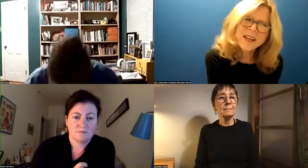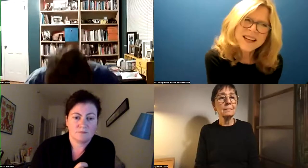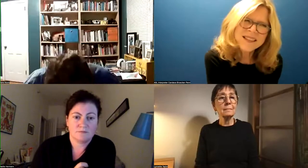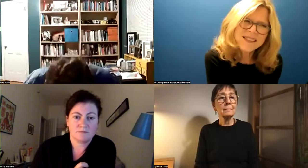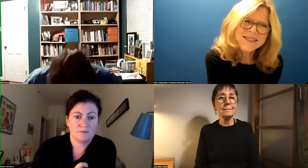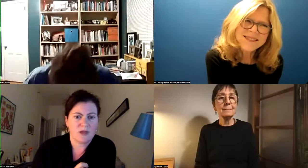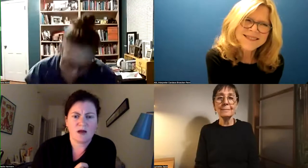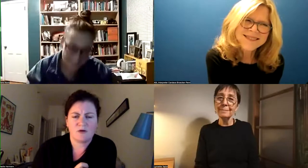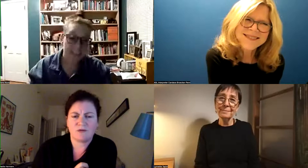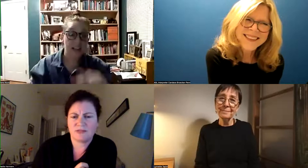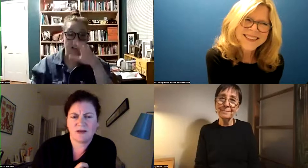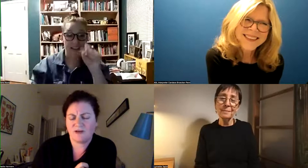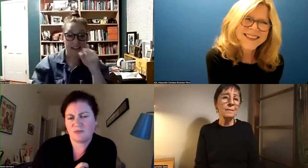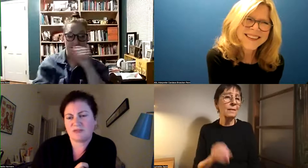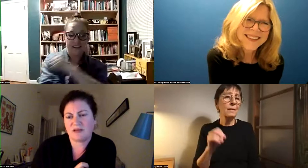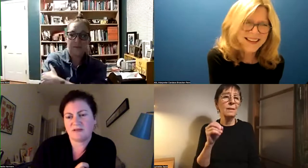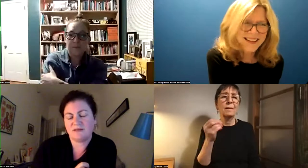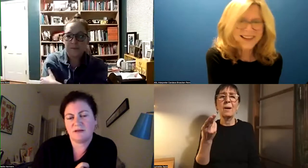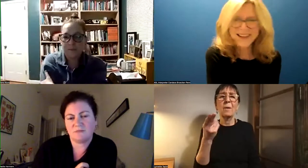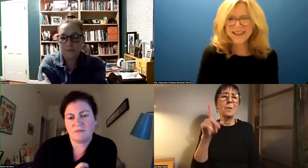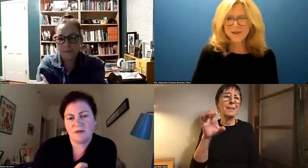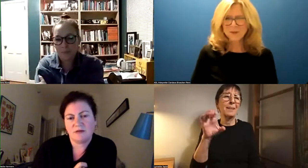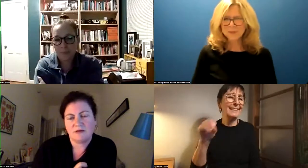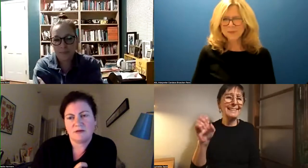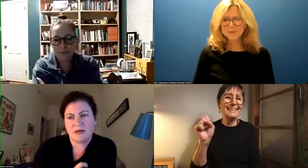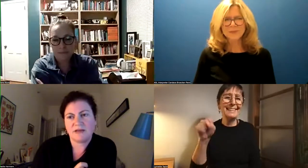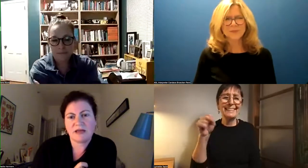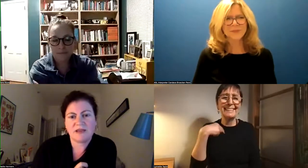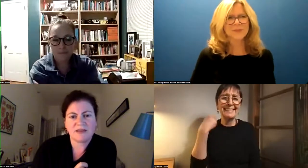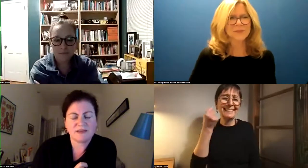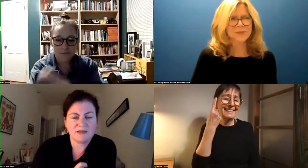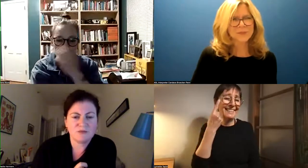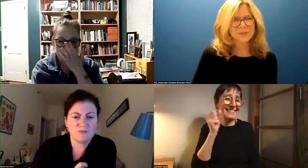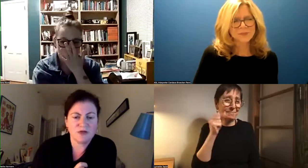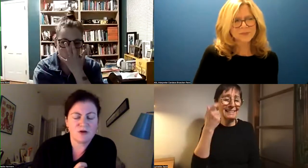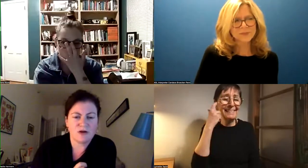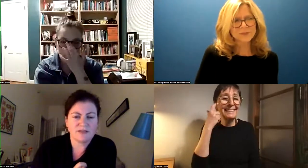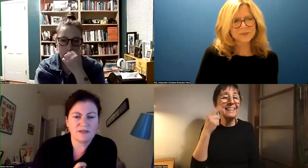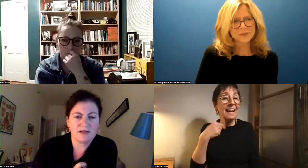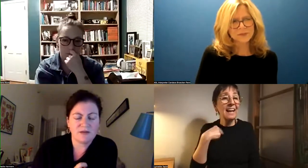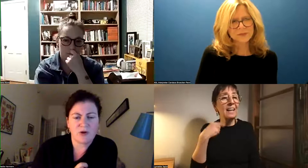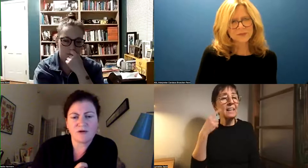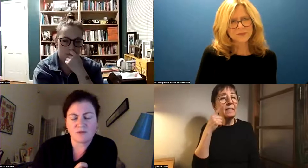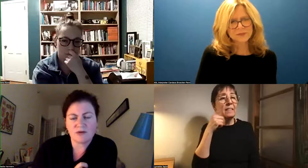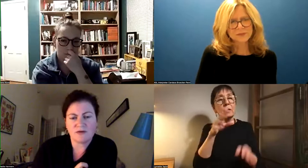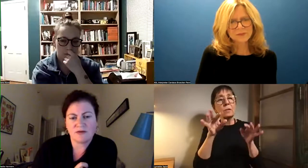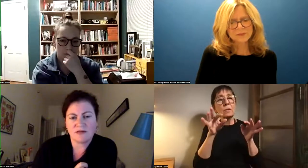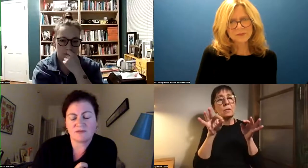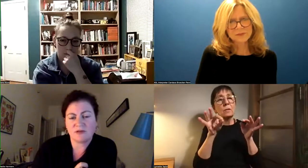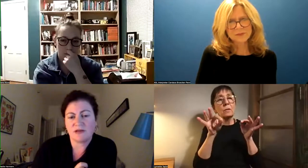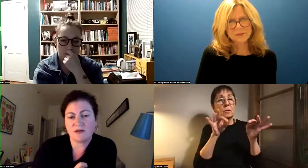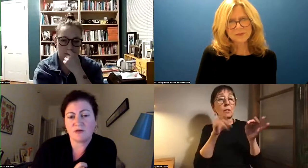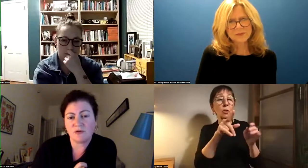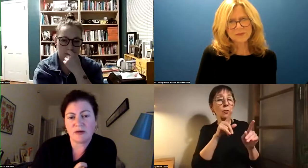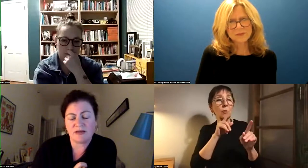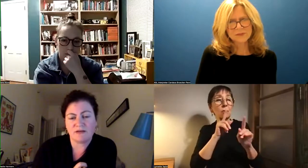Does that make sense? Oh, 100%. And I think that you're articulating part of what is